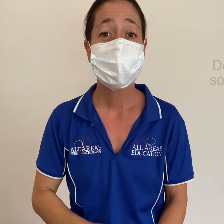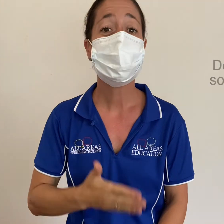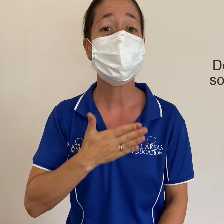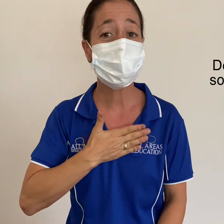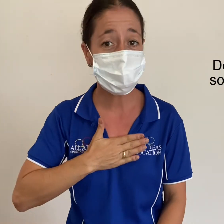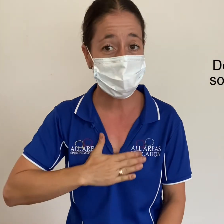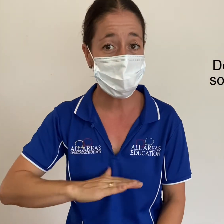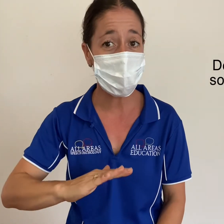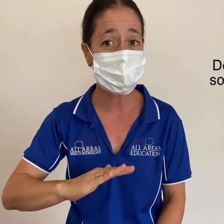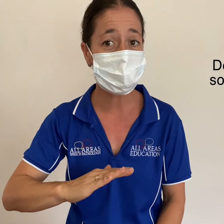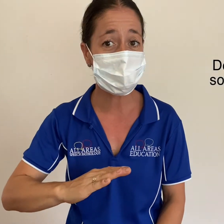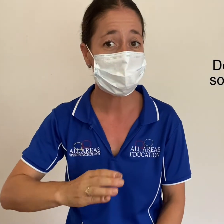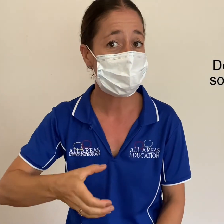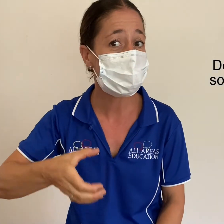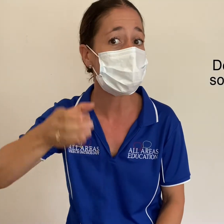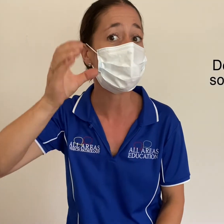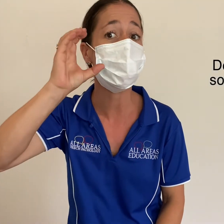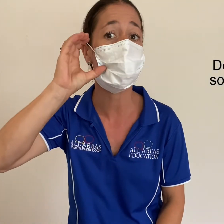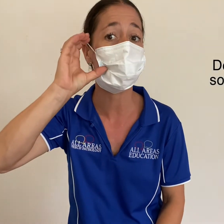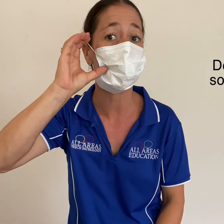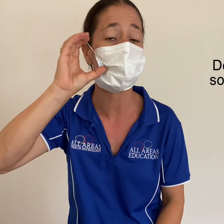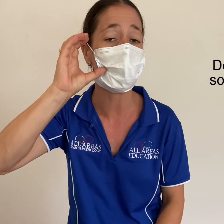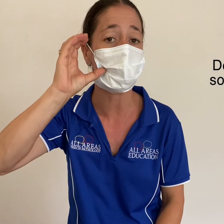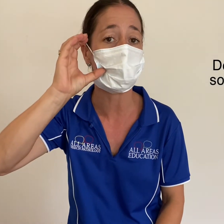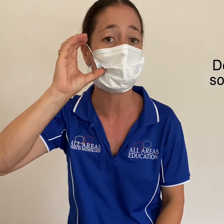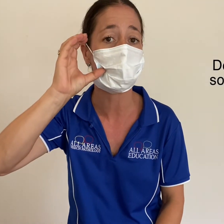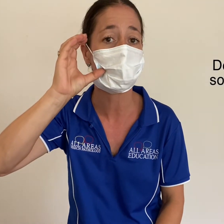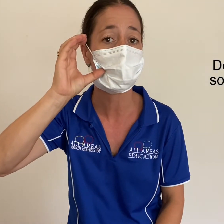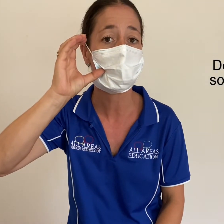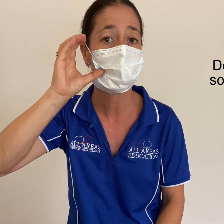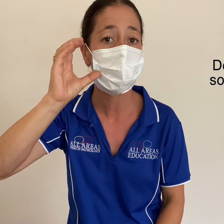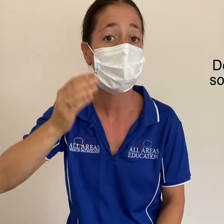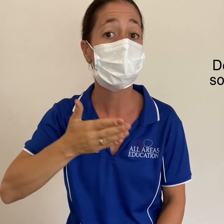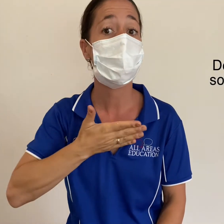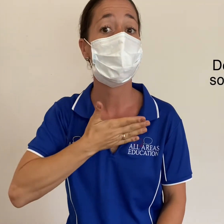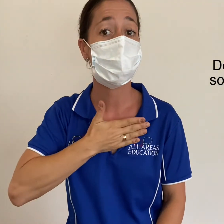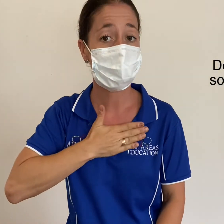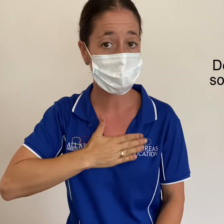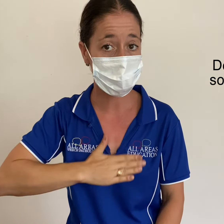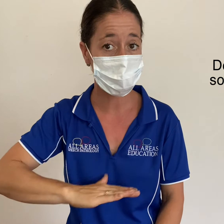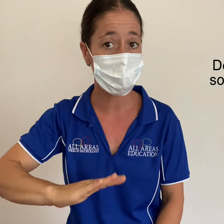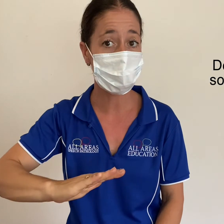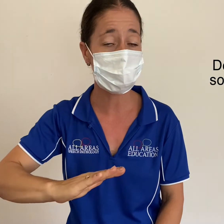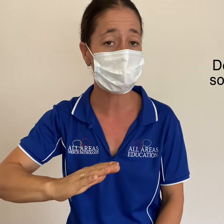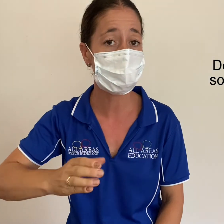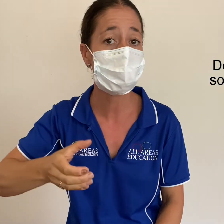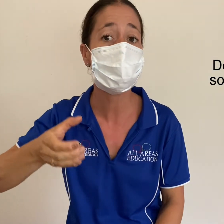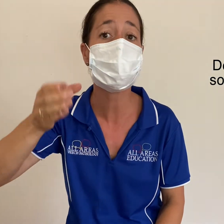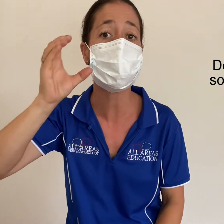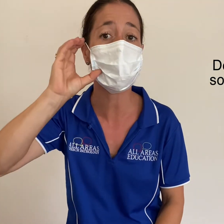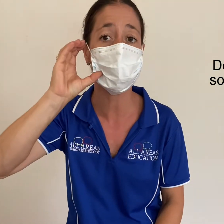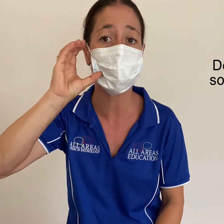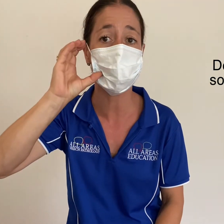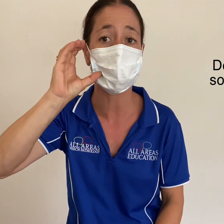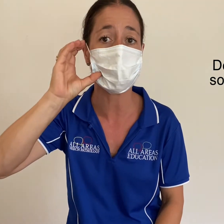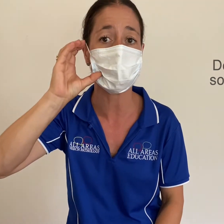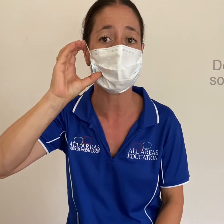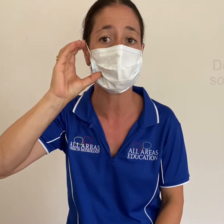Do you want something to drink? Do you want something to drink?